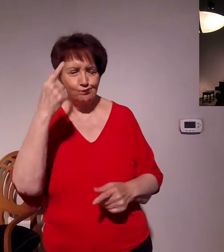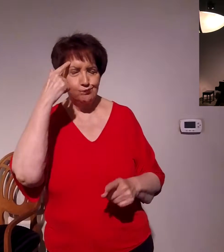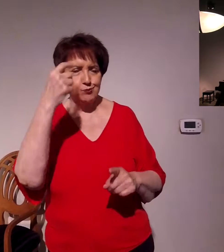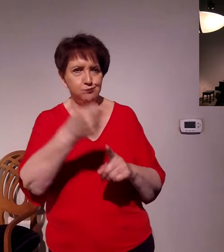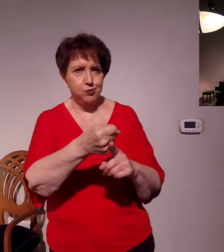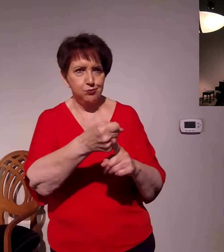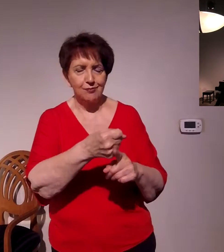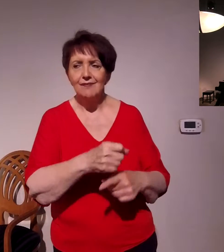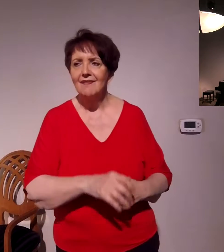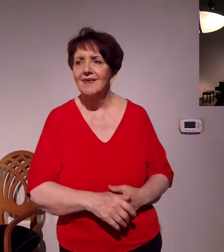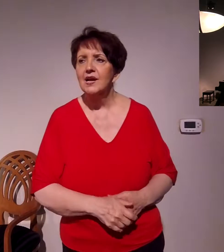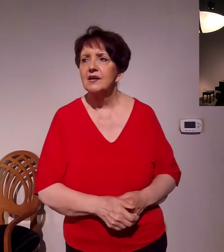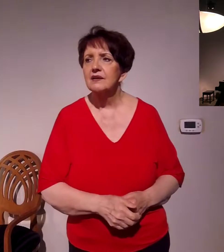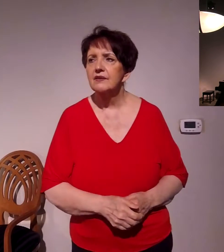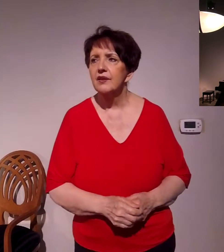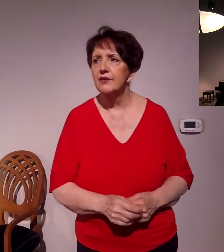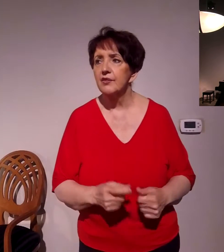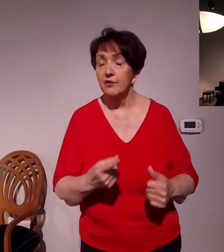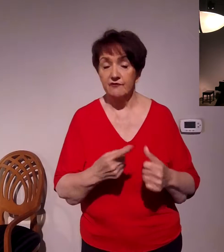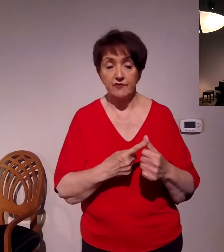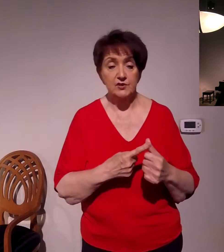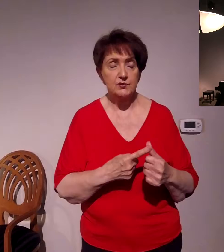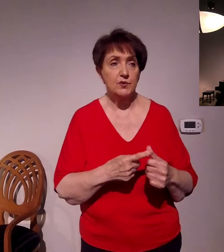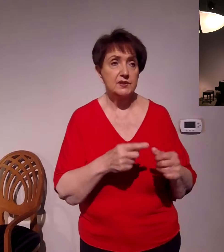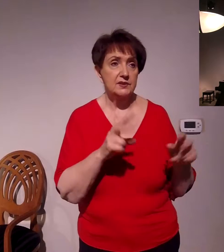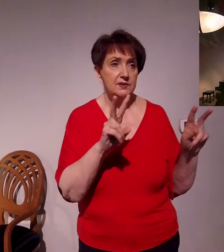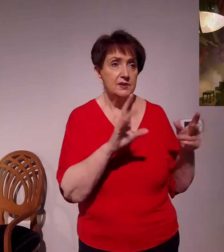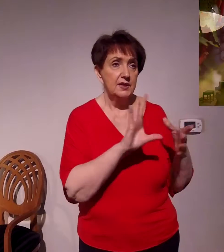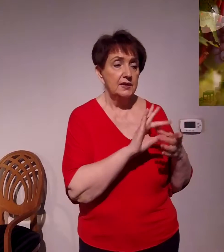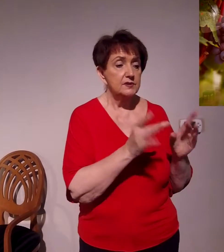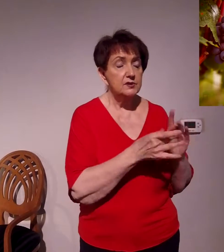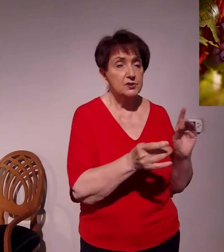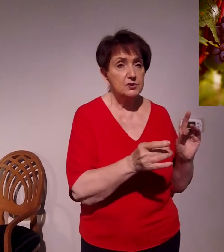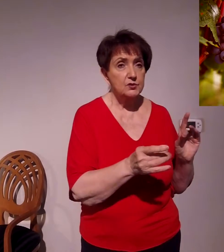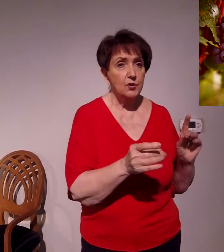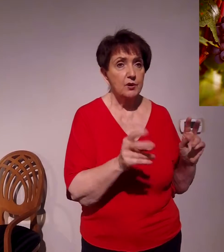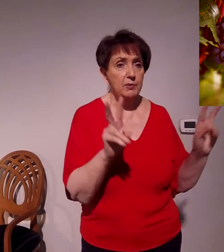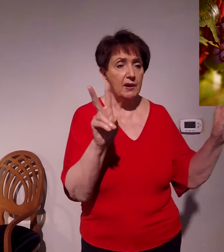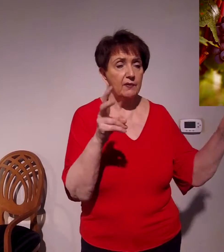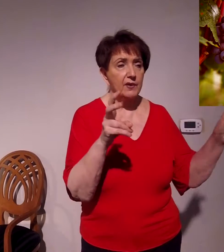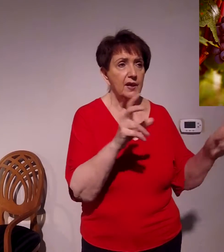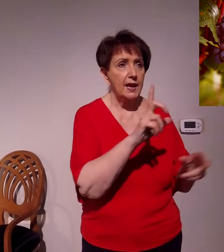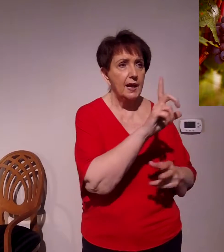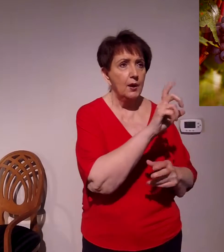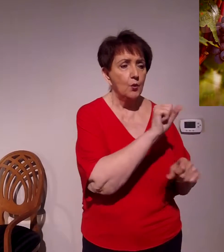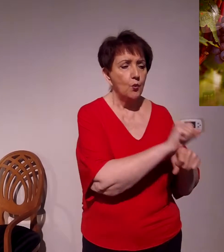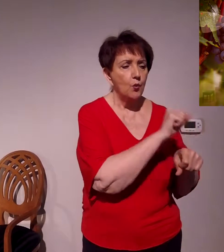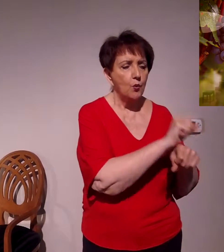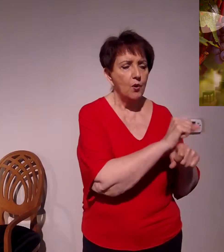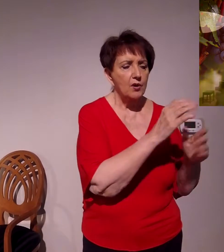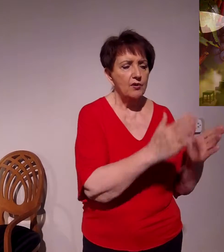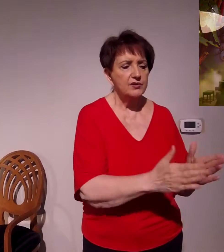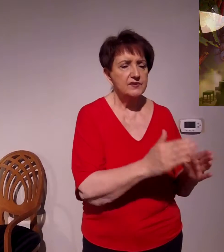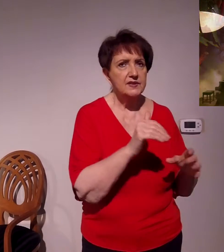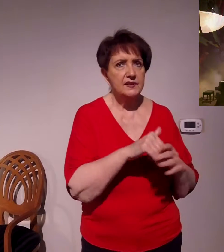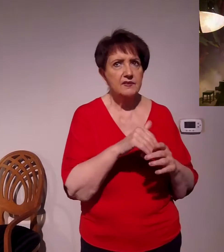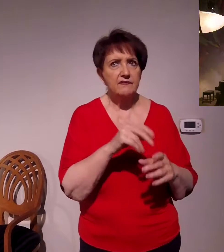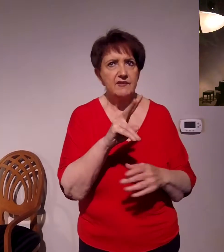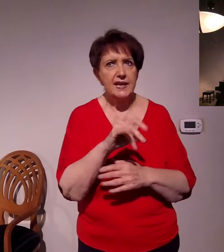All right, the first one we're going to talk about is the parable about the laborers in the vineyard.